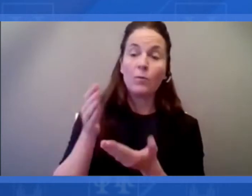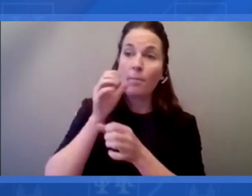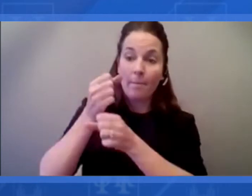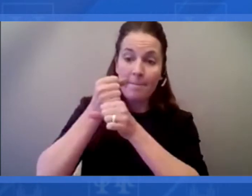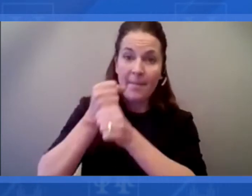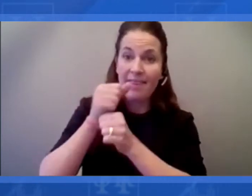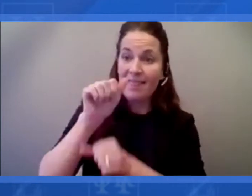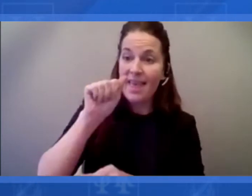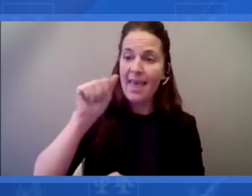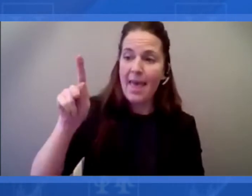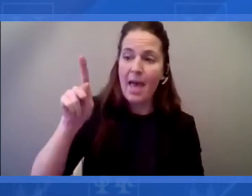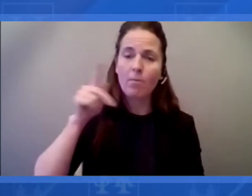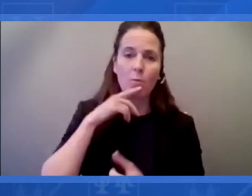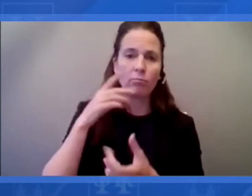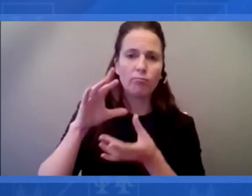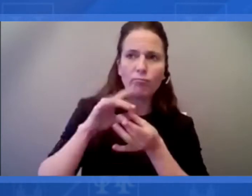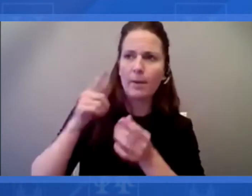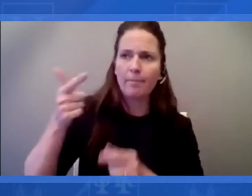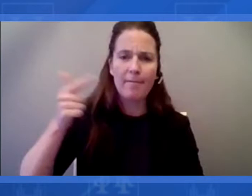improvements.